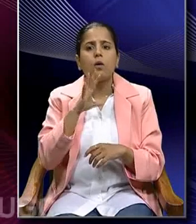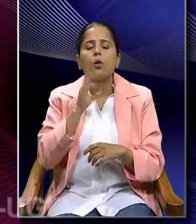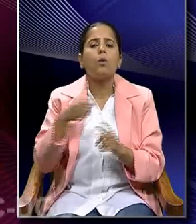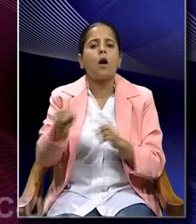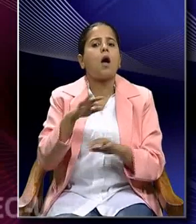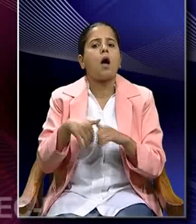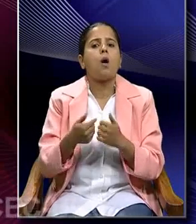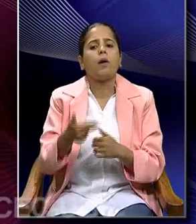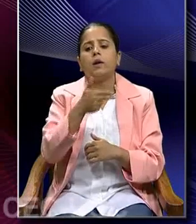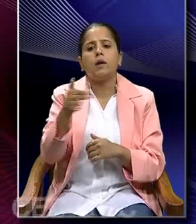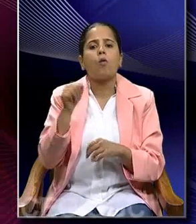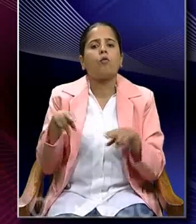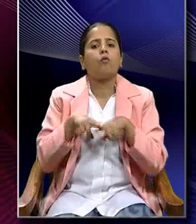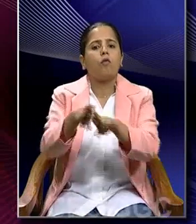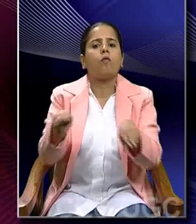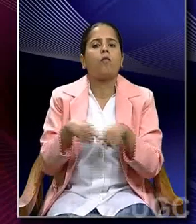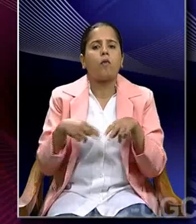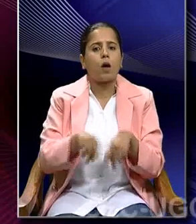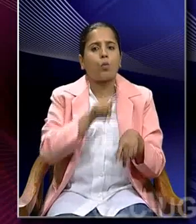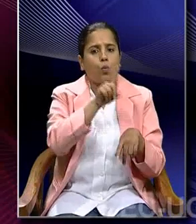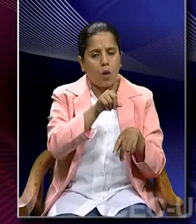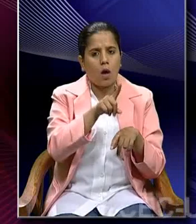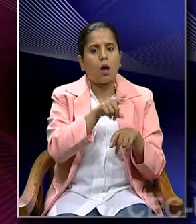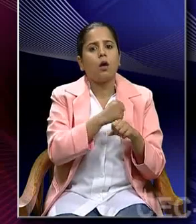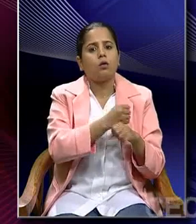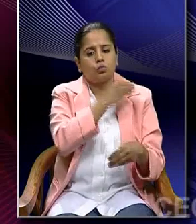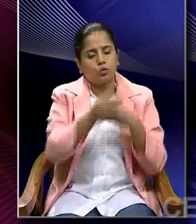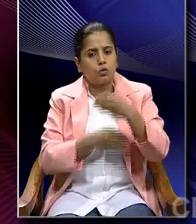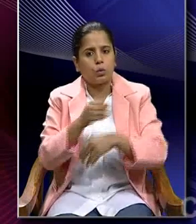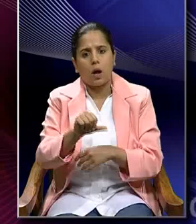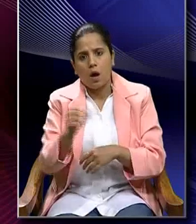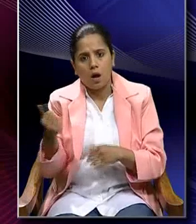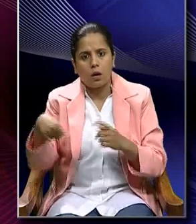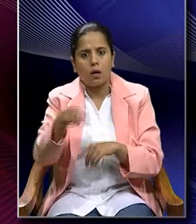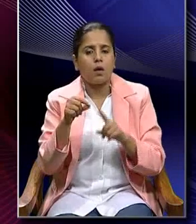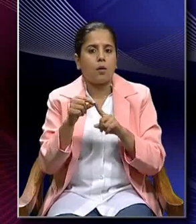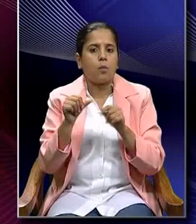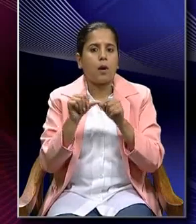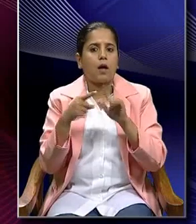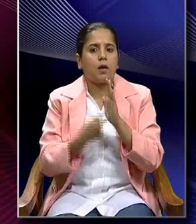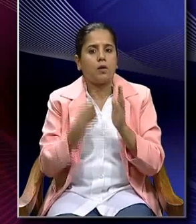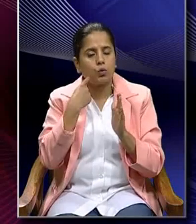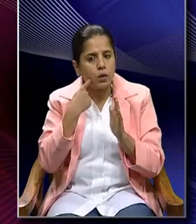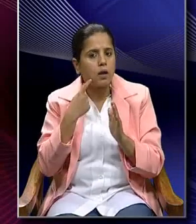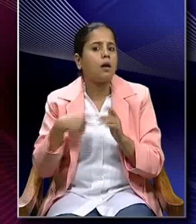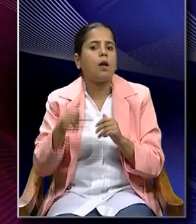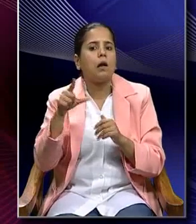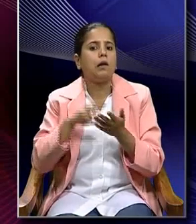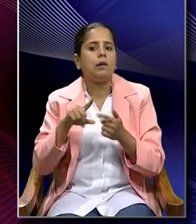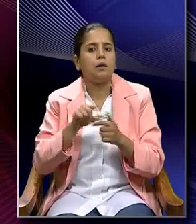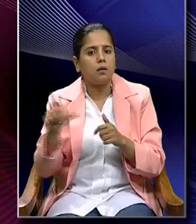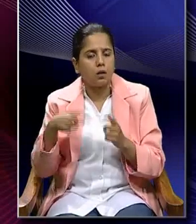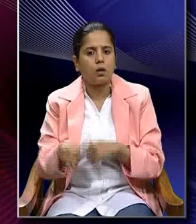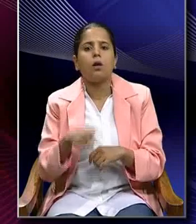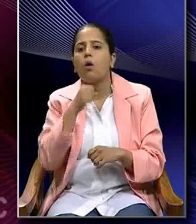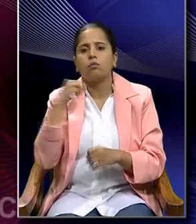the name of the family go from one generation to the other? Is it patrilineal, father to son to grandson,